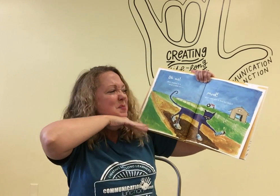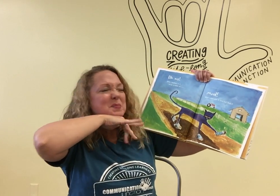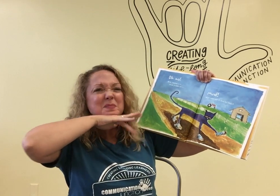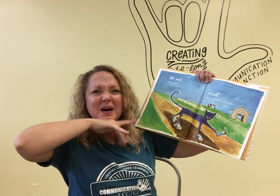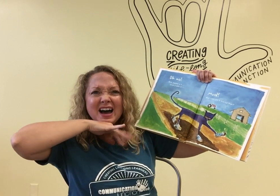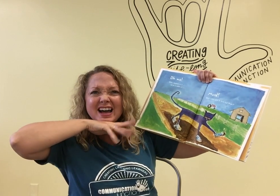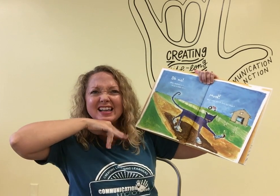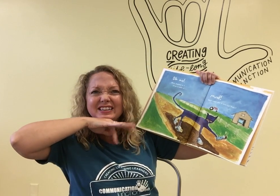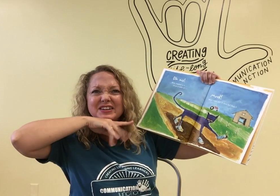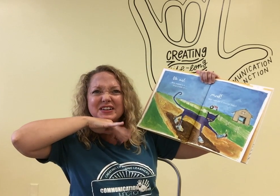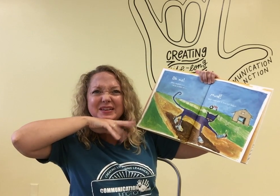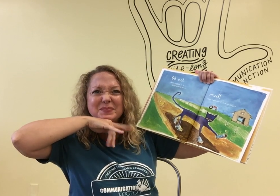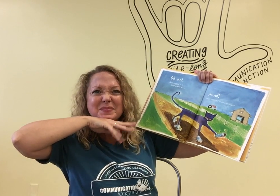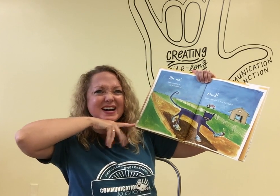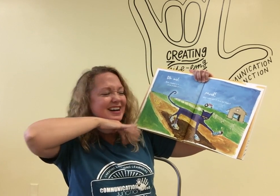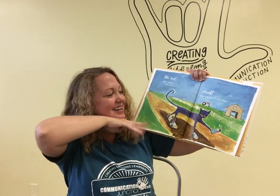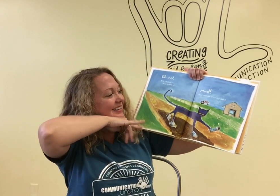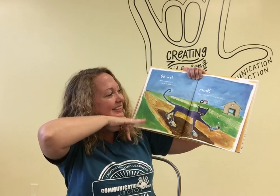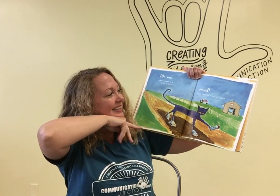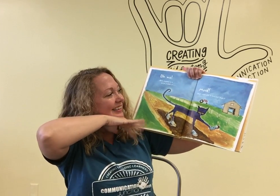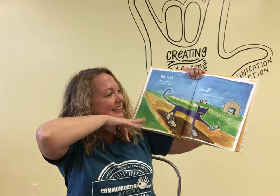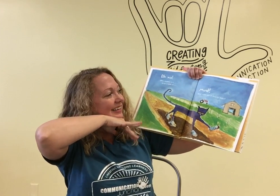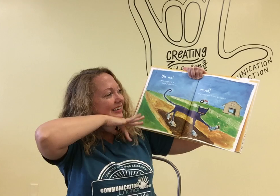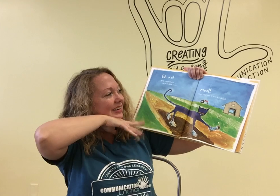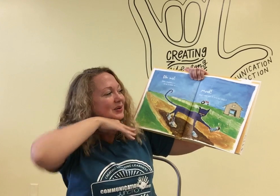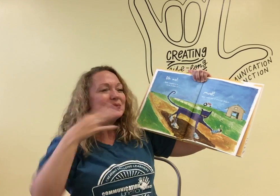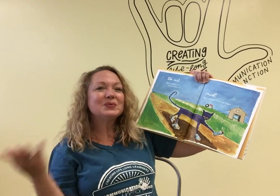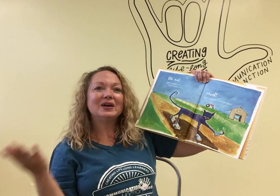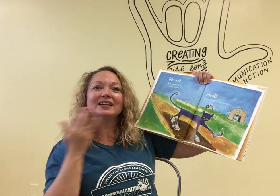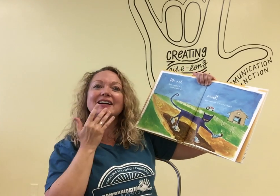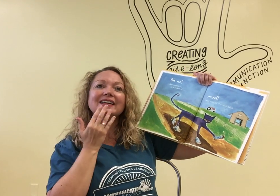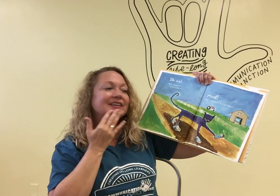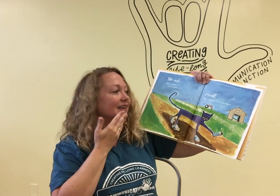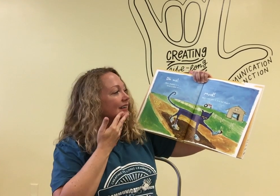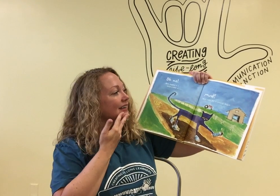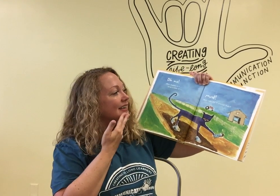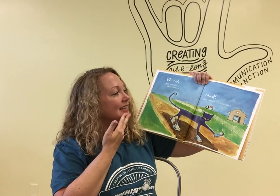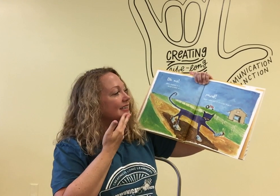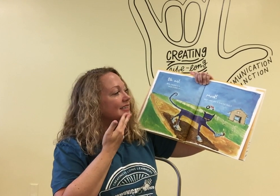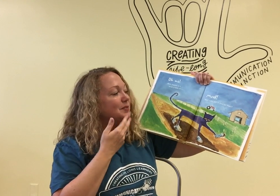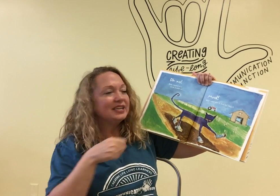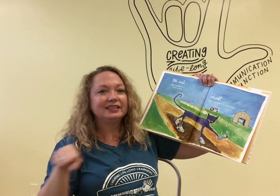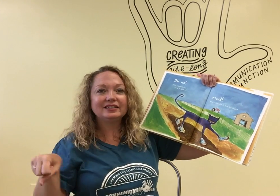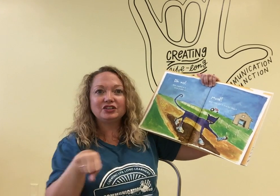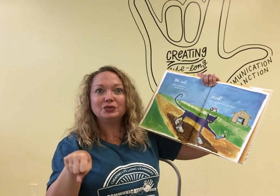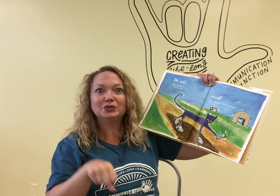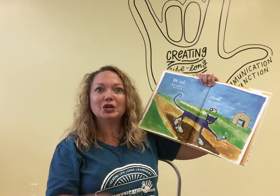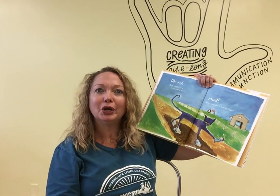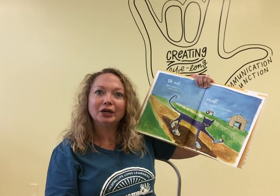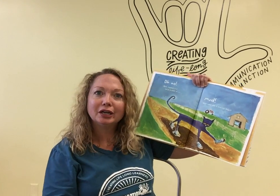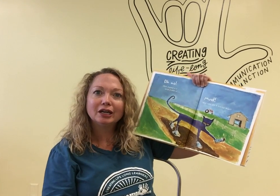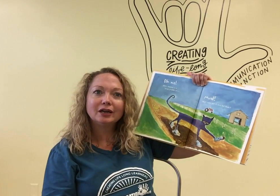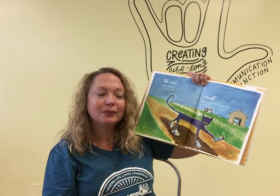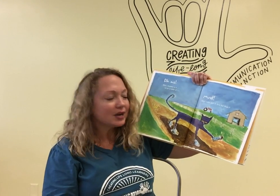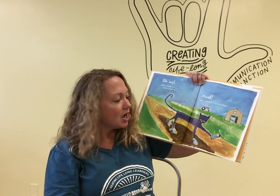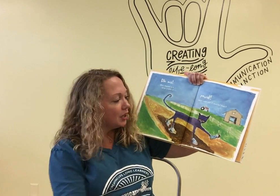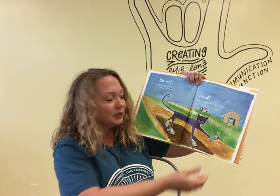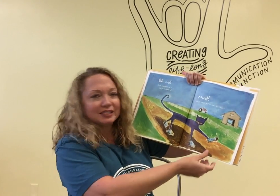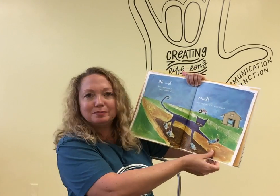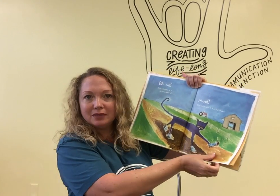of mud, dirty mud. What color did Pete's shoes turn? What color is